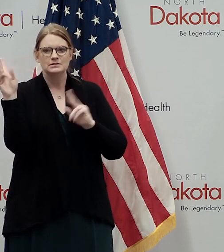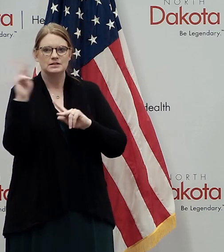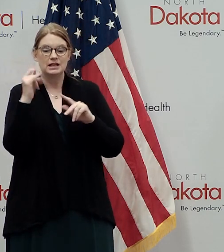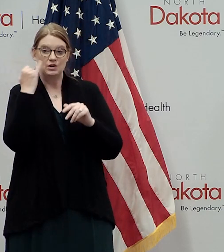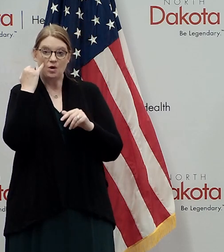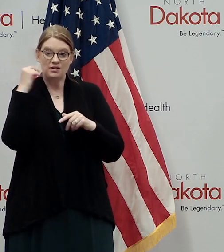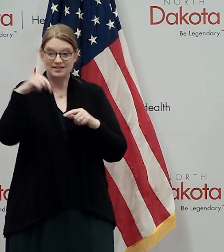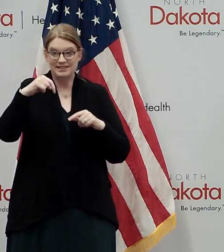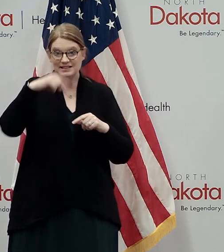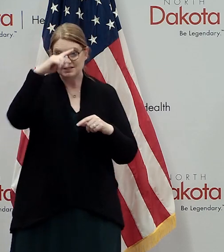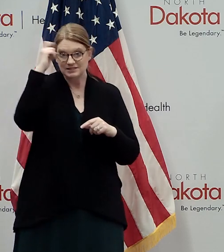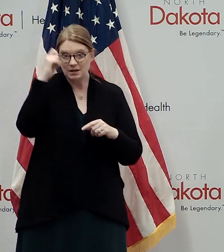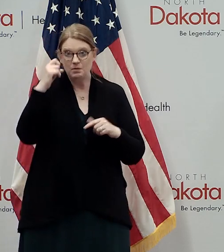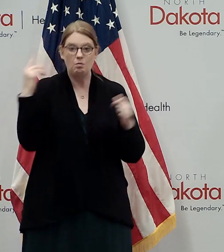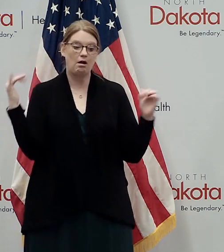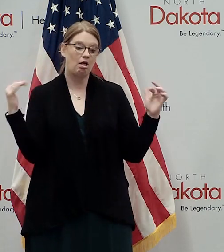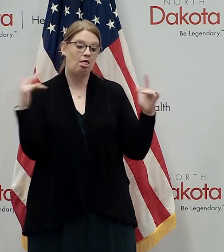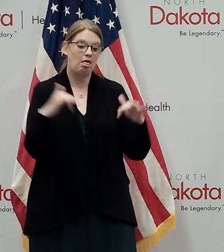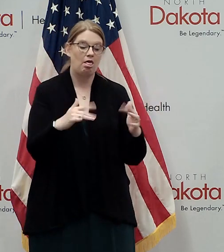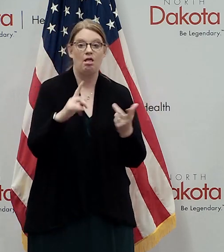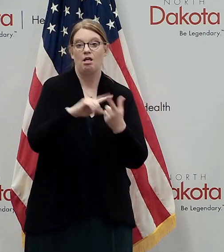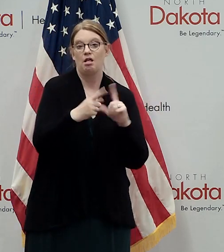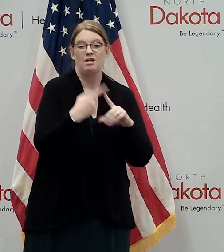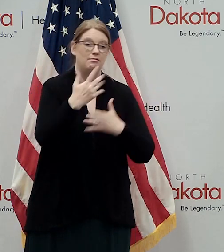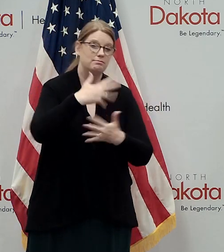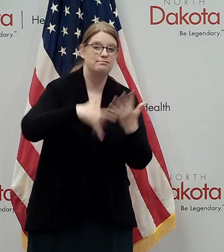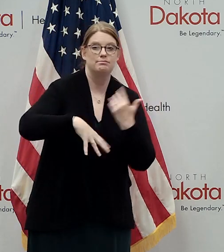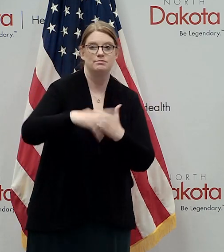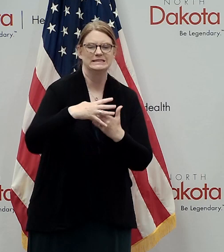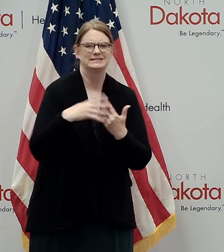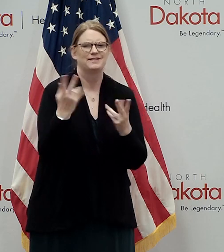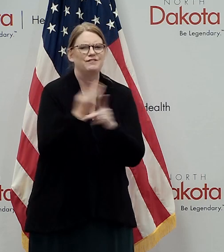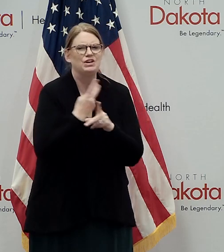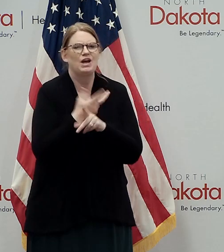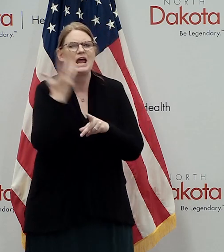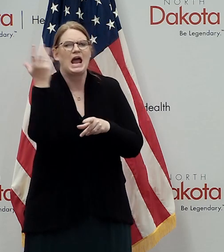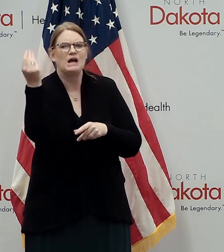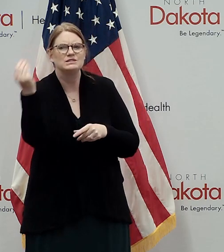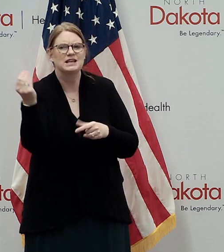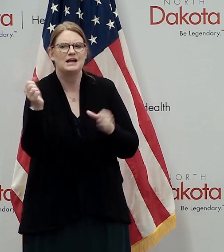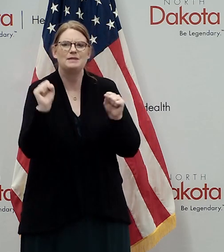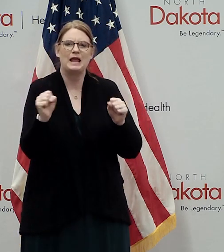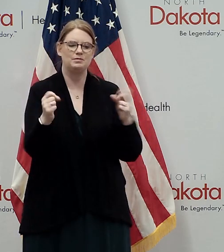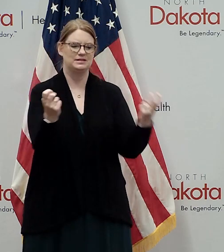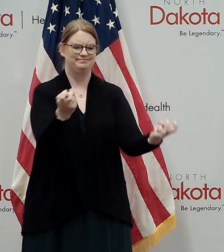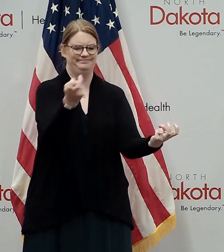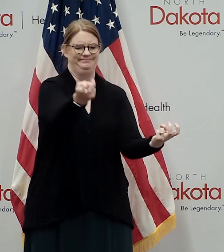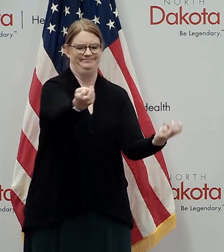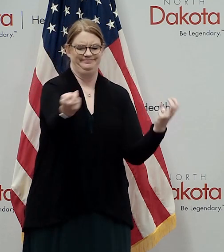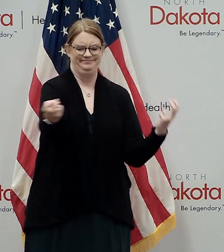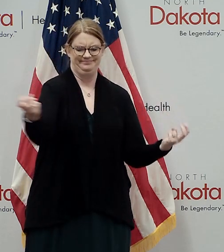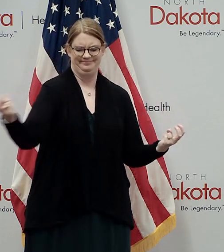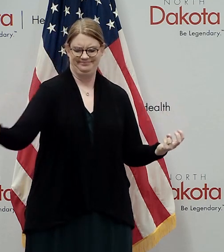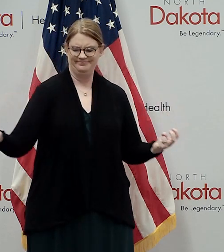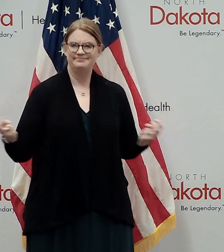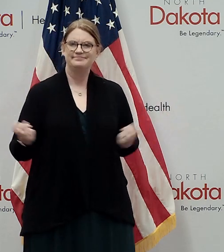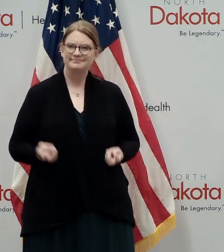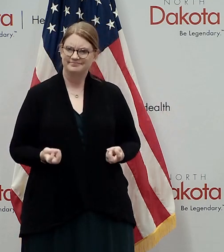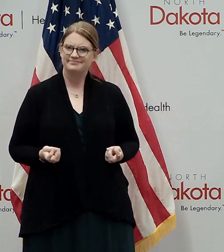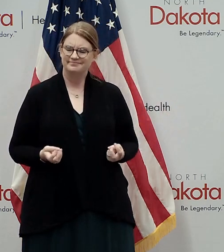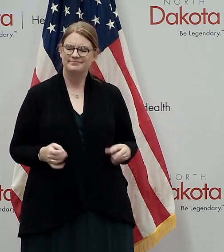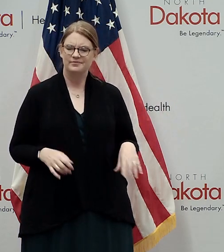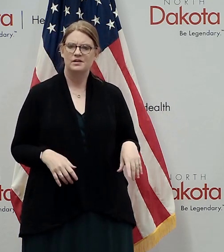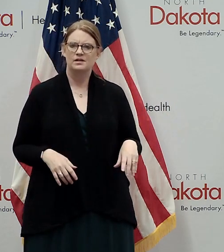if you want to gather with friends, figure out a way to do that outside if you can, and keep some distance. We have had